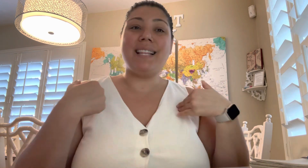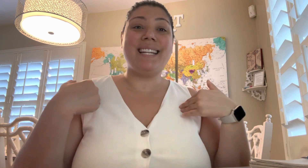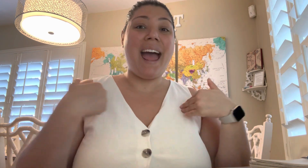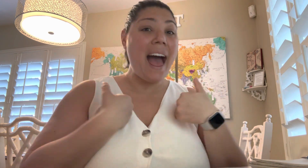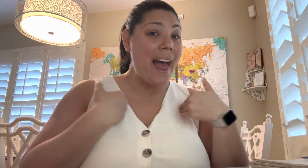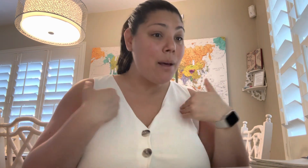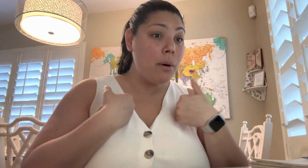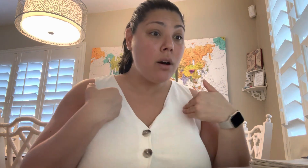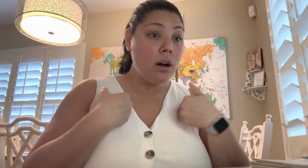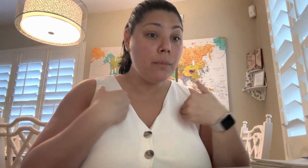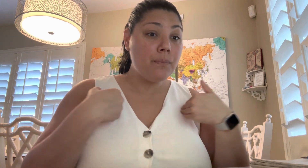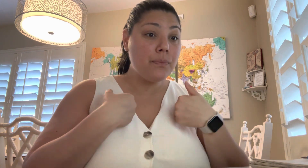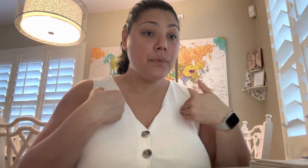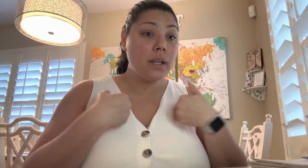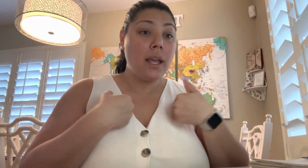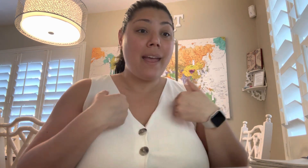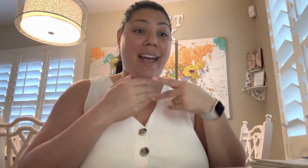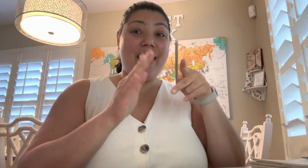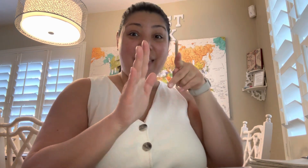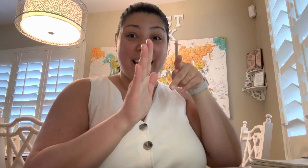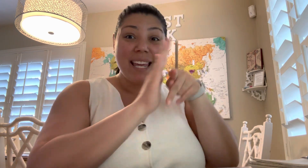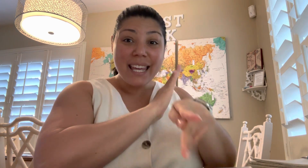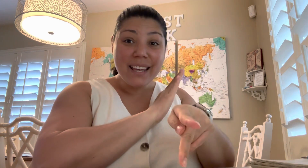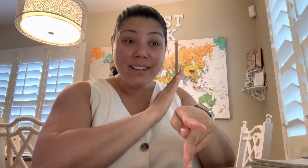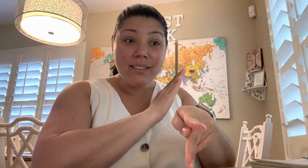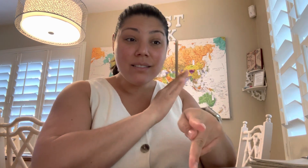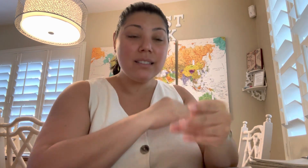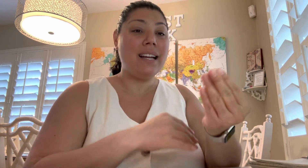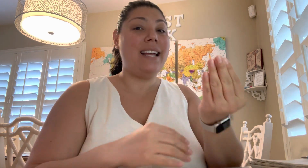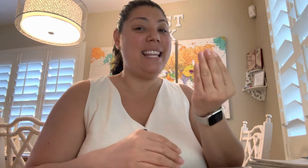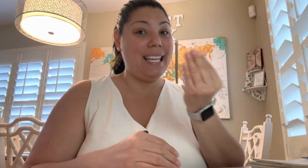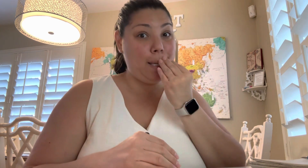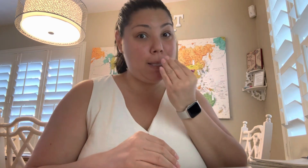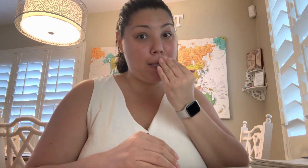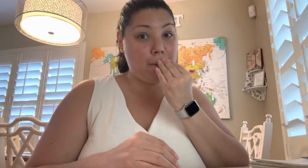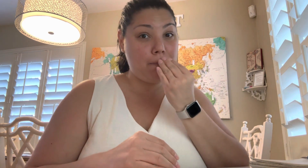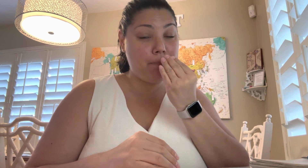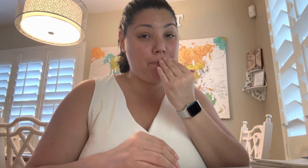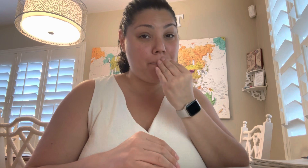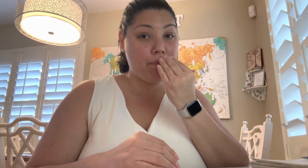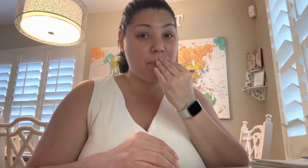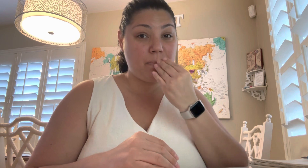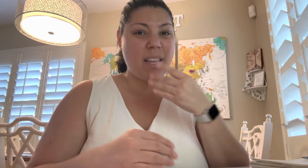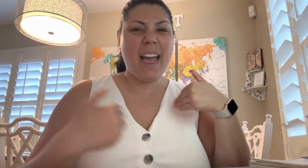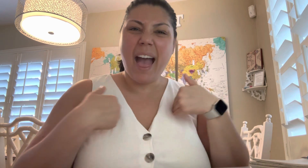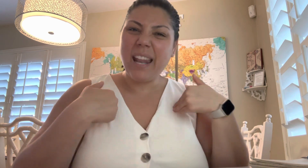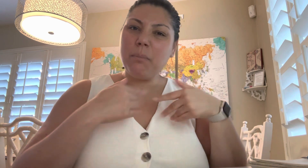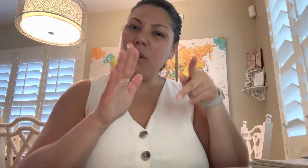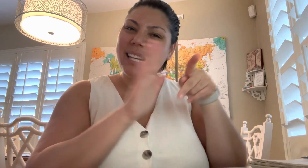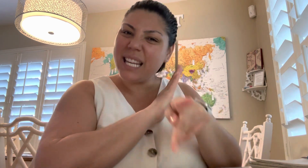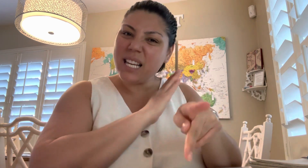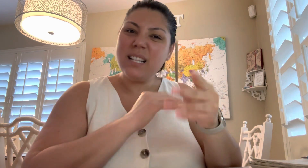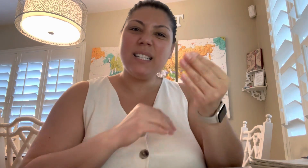an animal, and they kill, and they eat. Animal, kill,